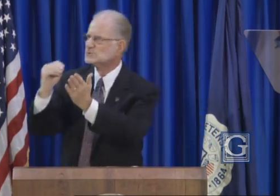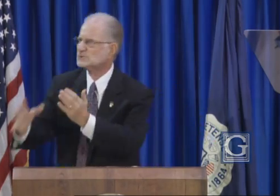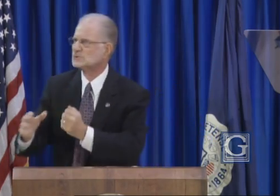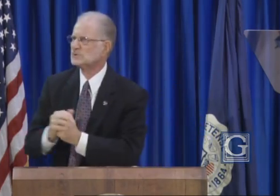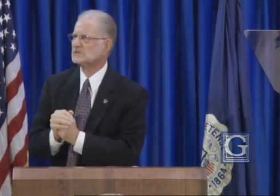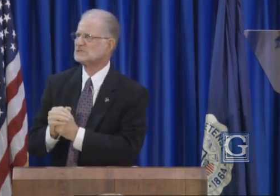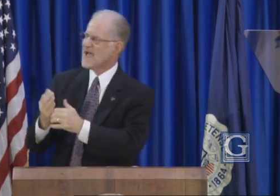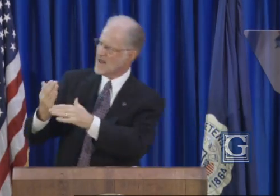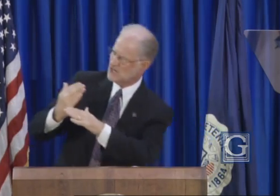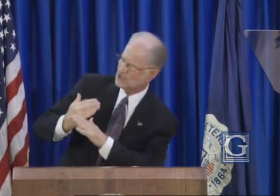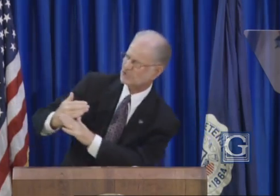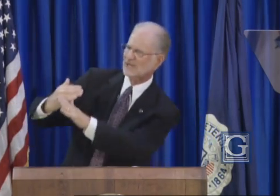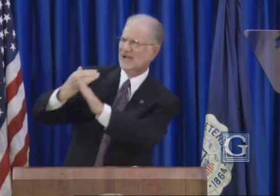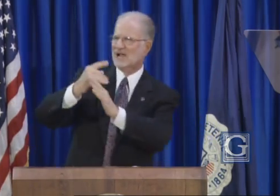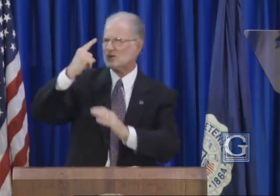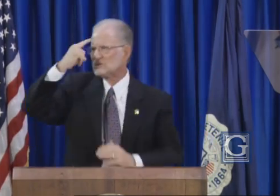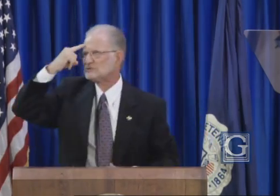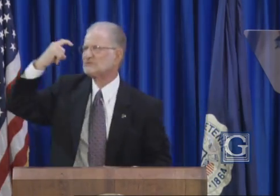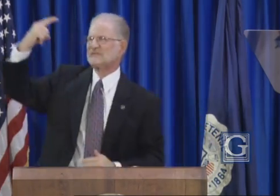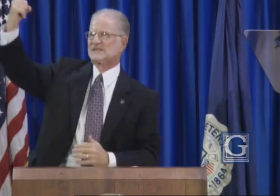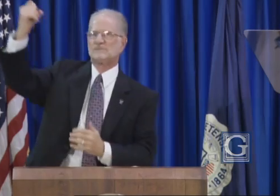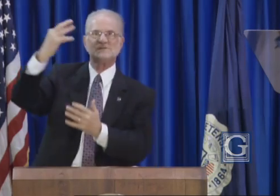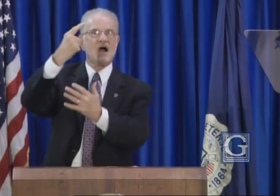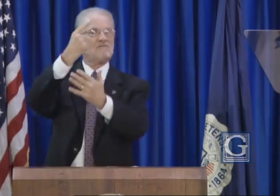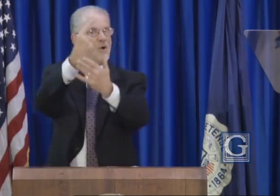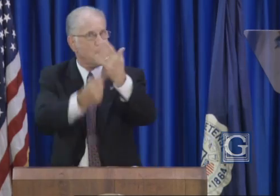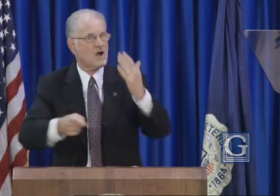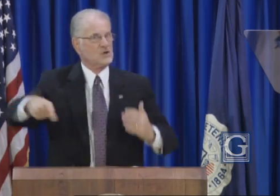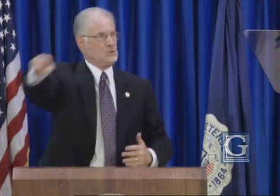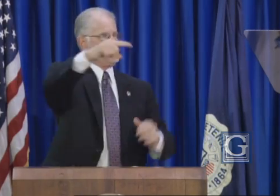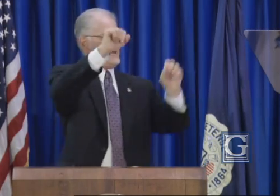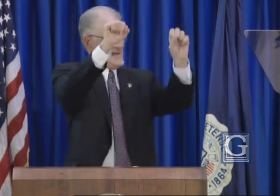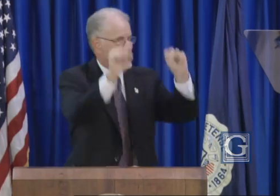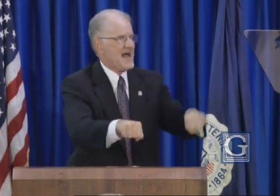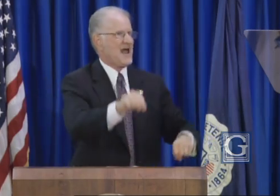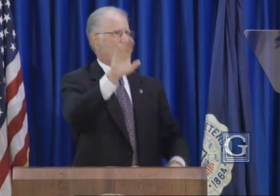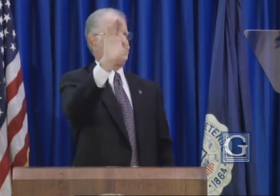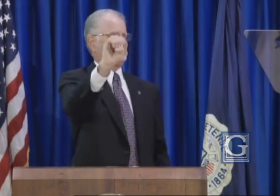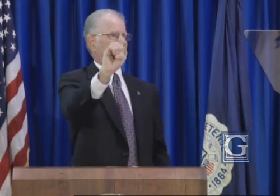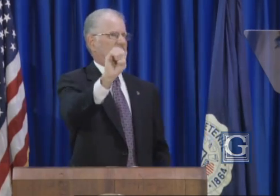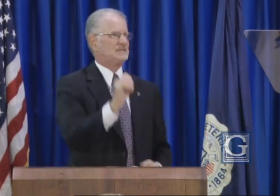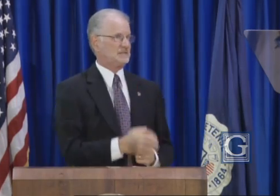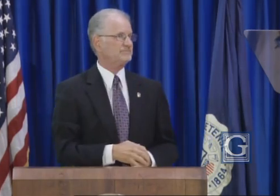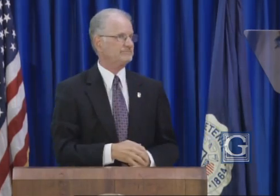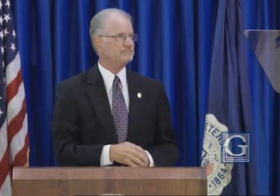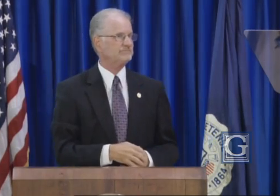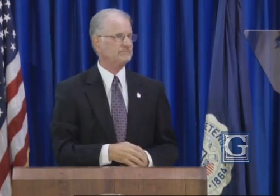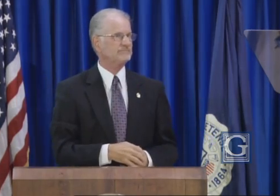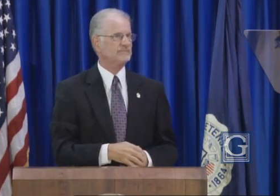First, allow me to talk to the students and share dreams of what you can do and can be.